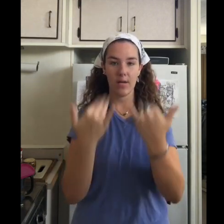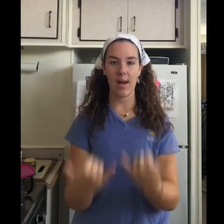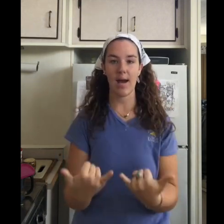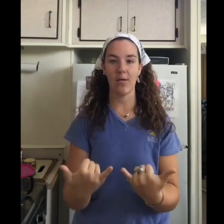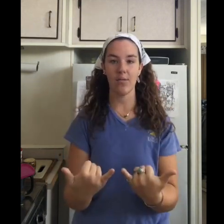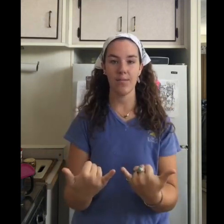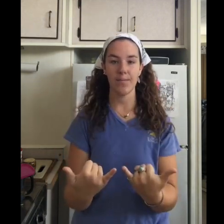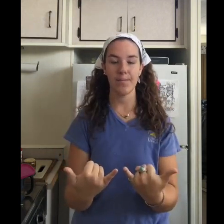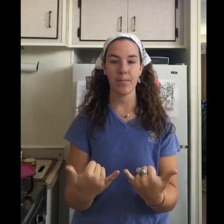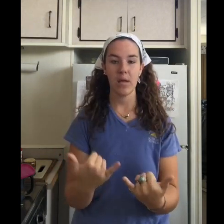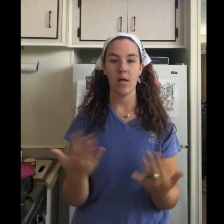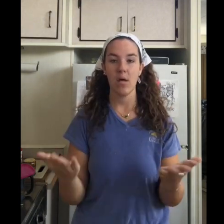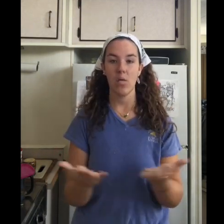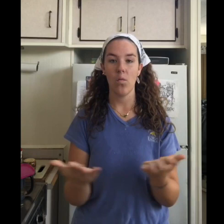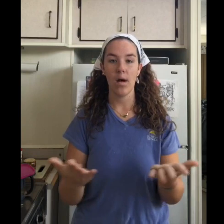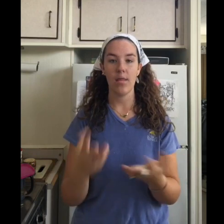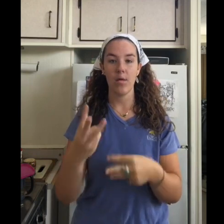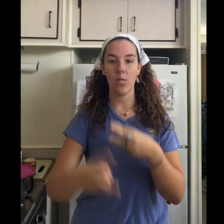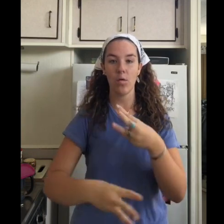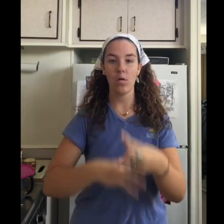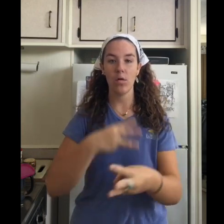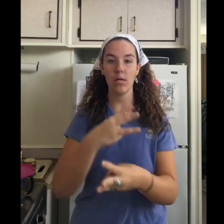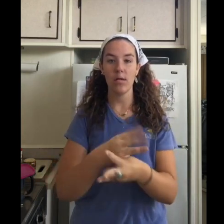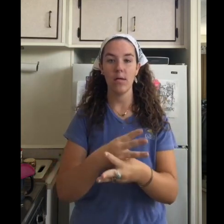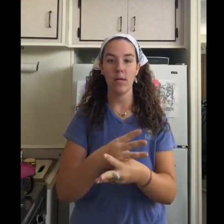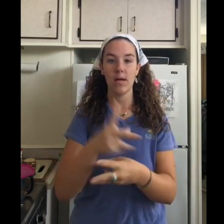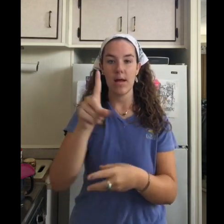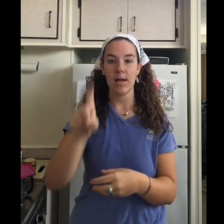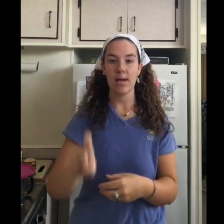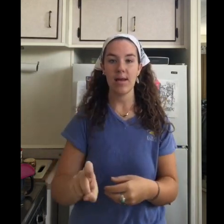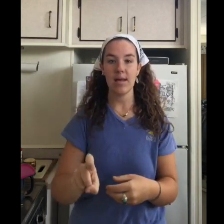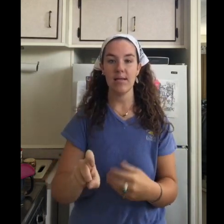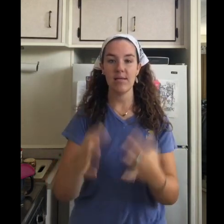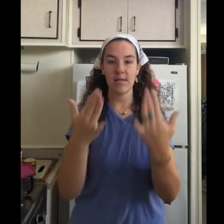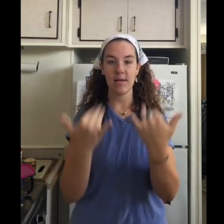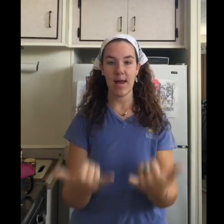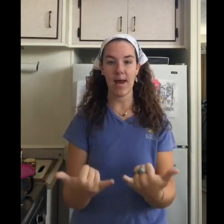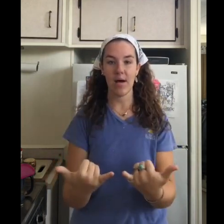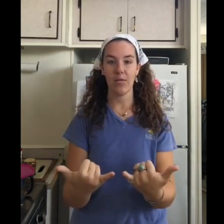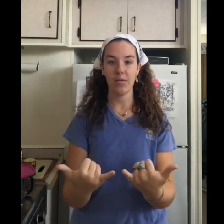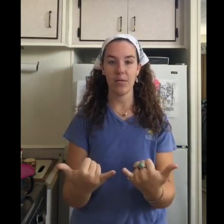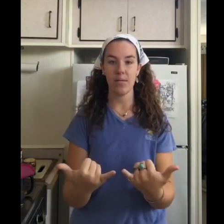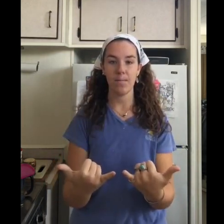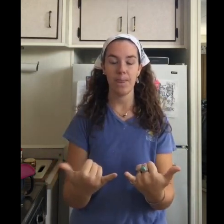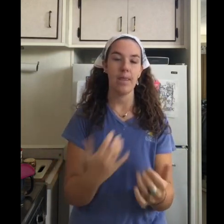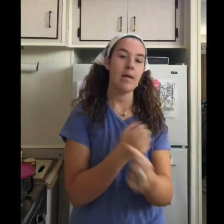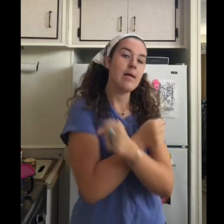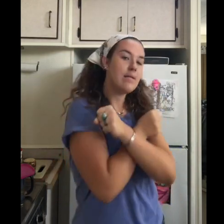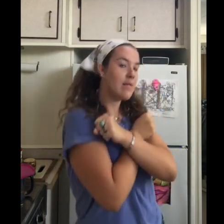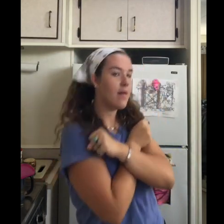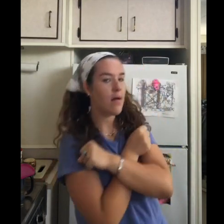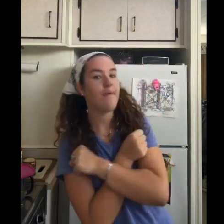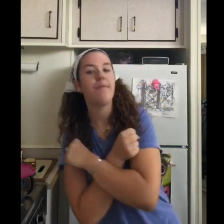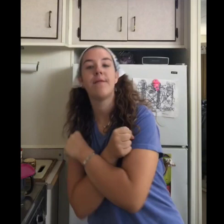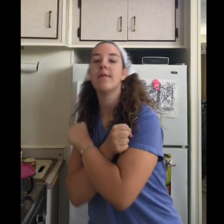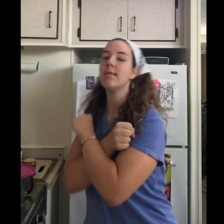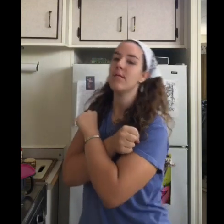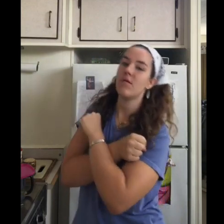Now. What the world needs now is love,